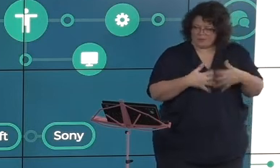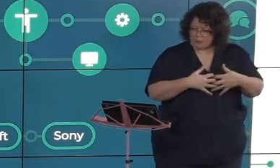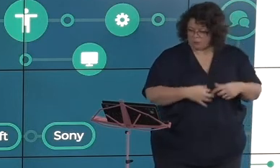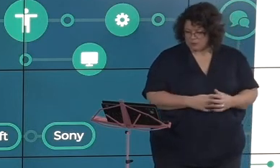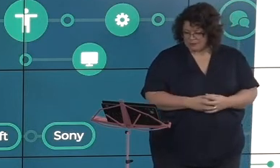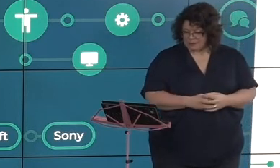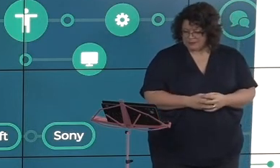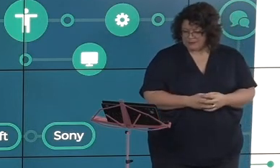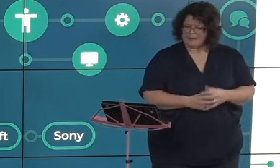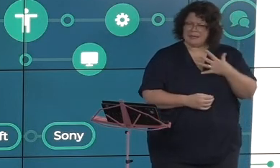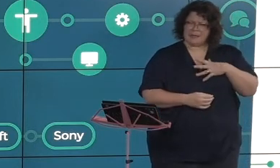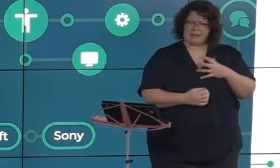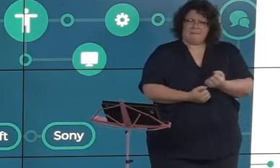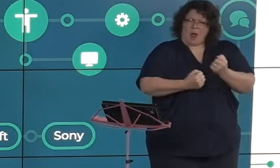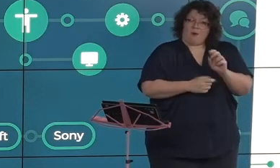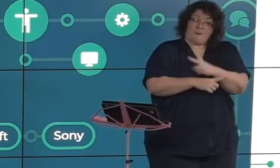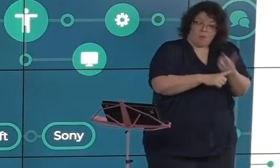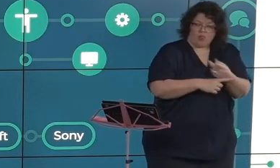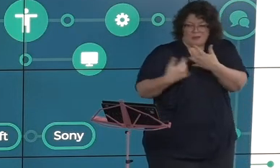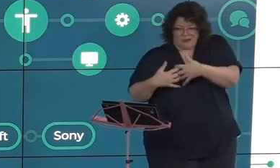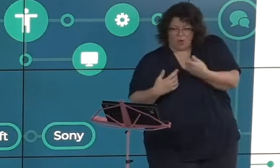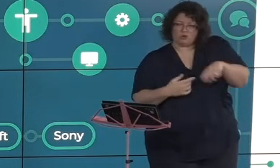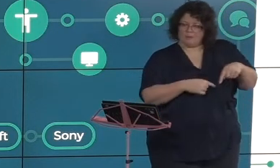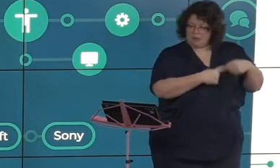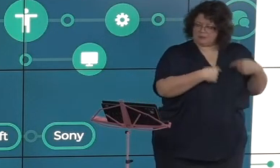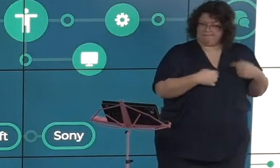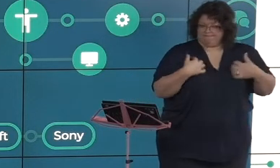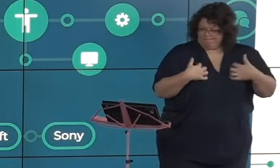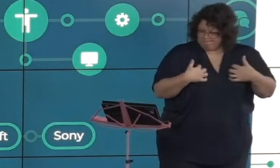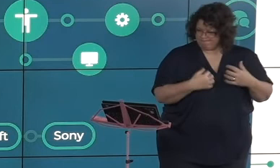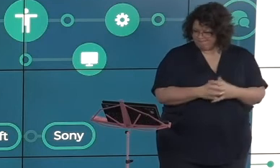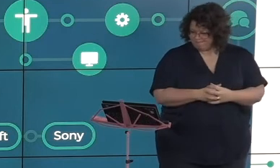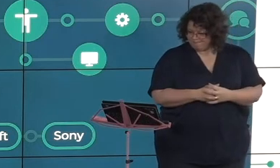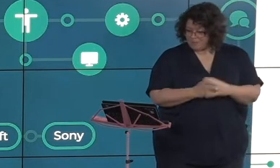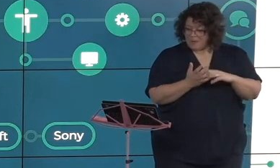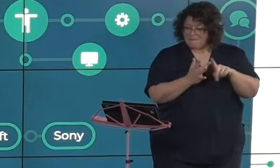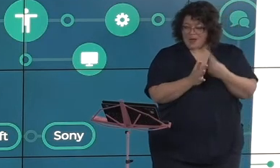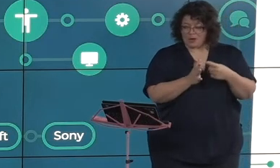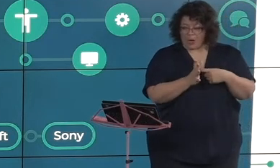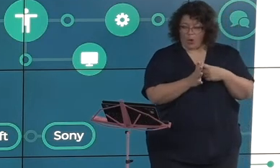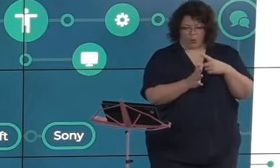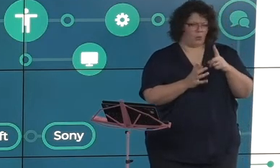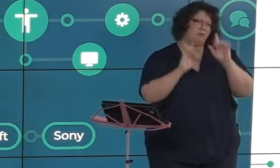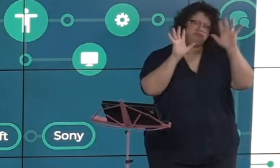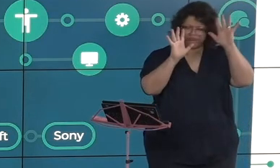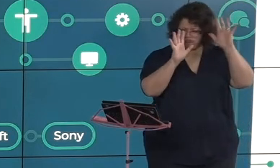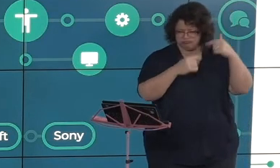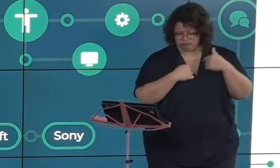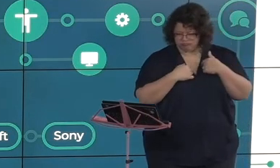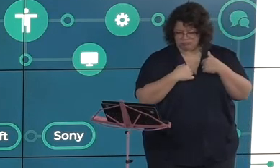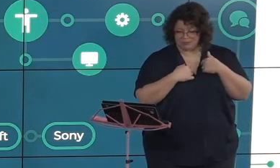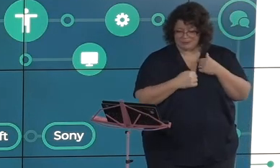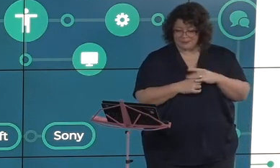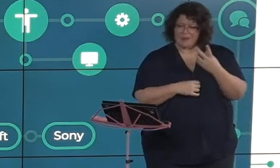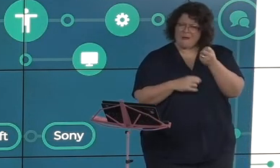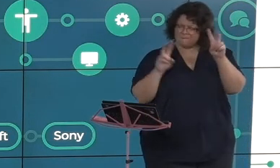amazing. There's 2 quotes that she had. One is, there is no greater agony than an untold story